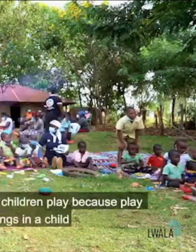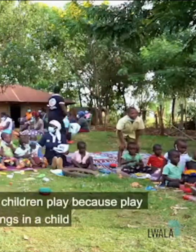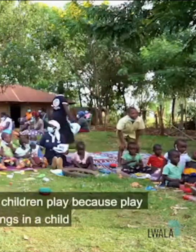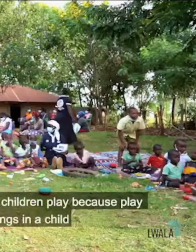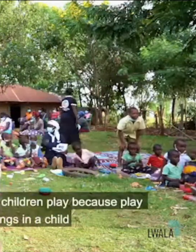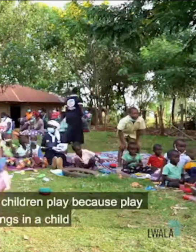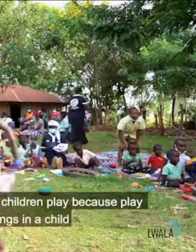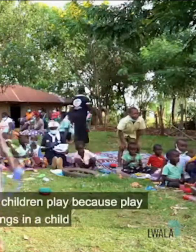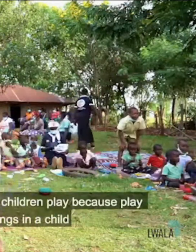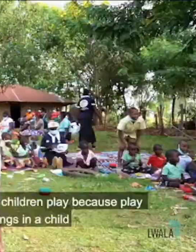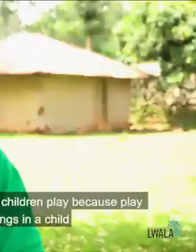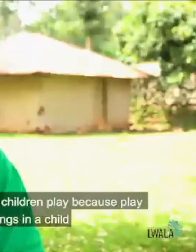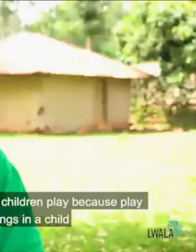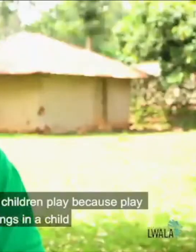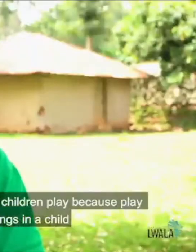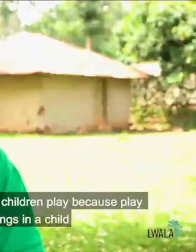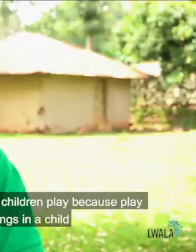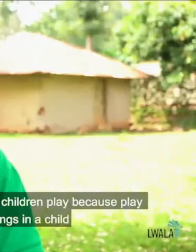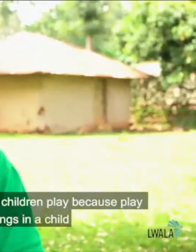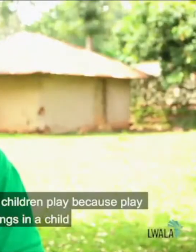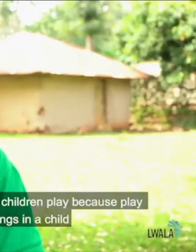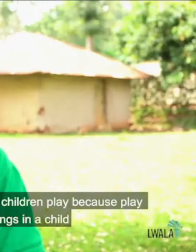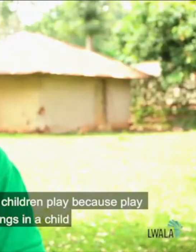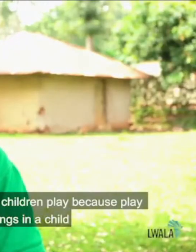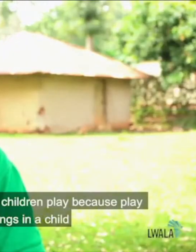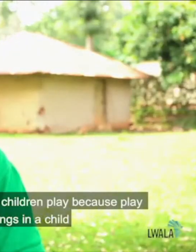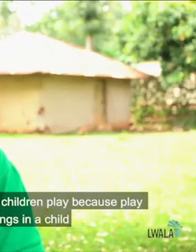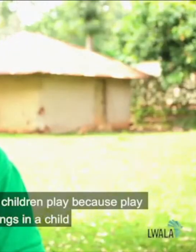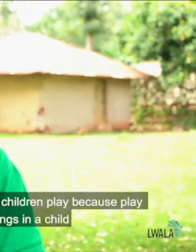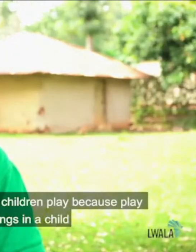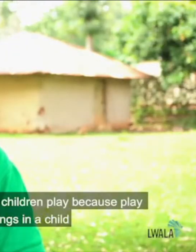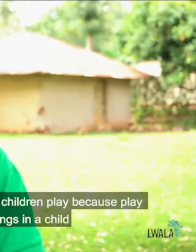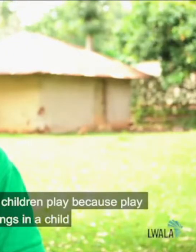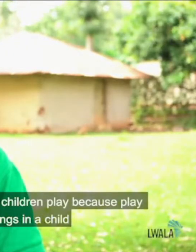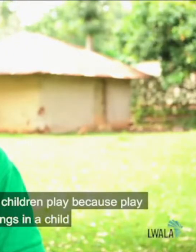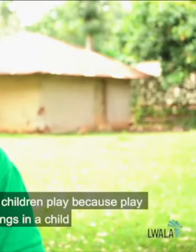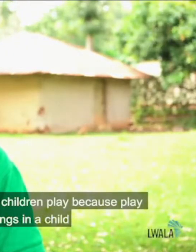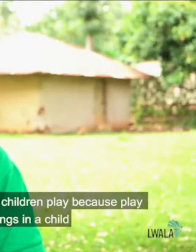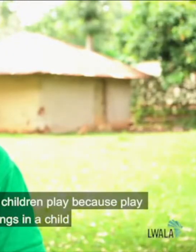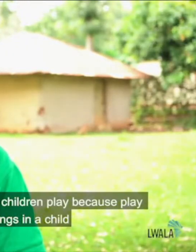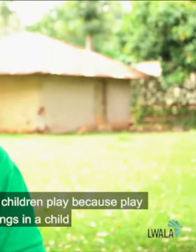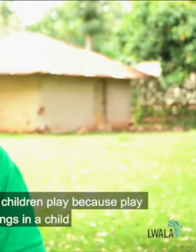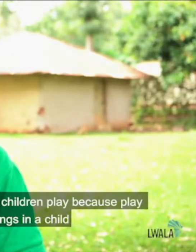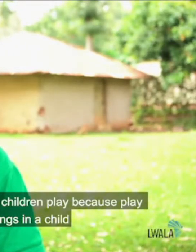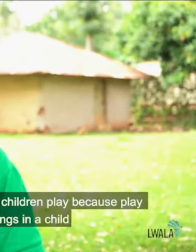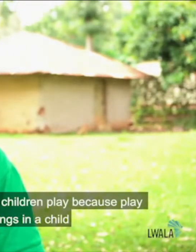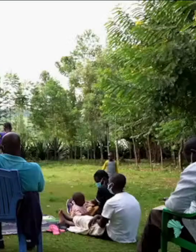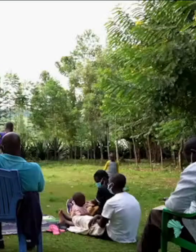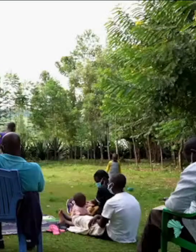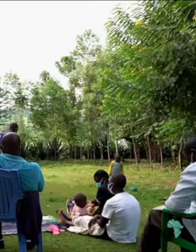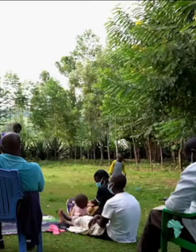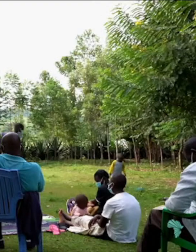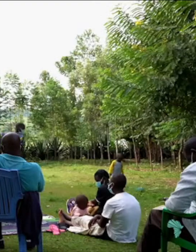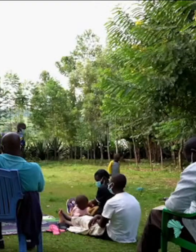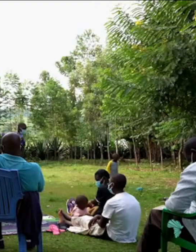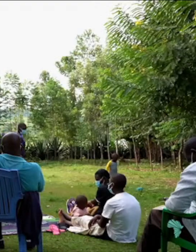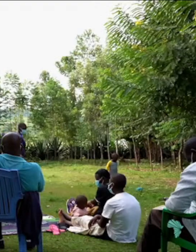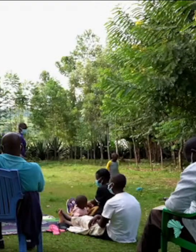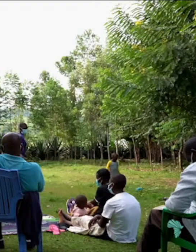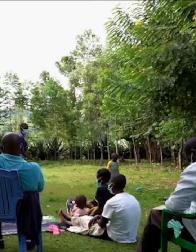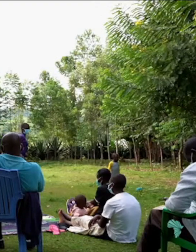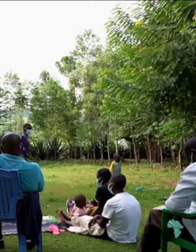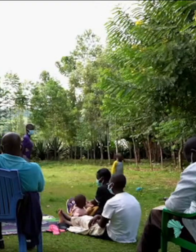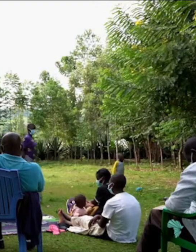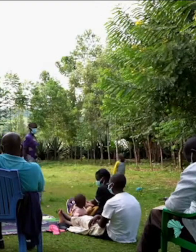always encourage them to let the children play, because play develops so many things in a child. Through its